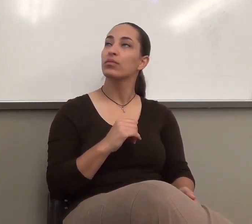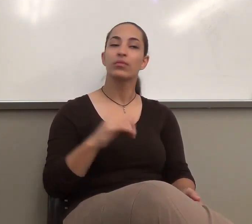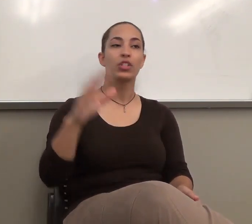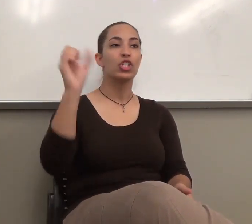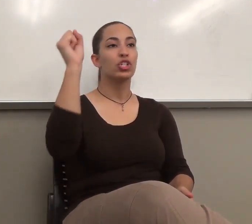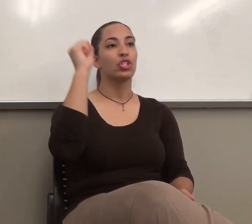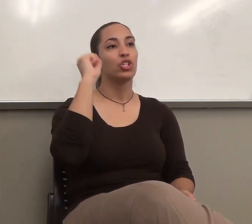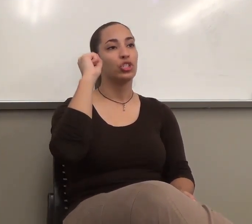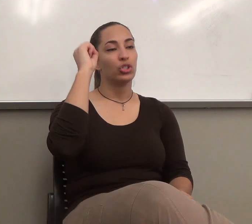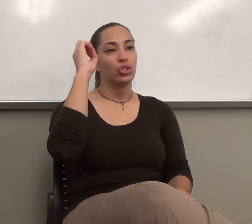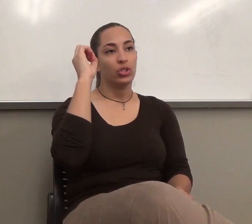is